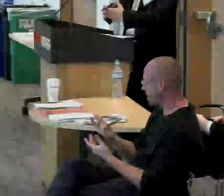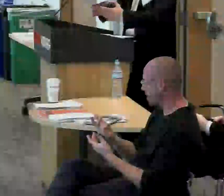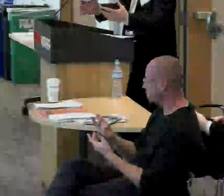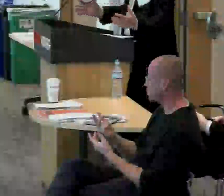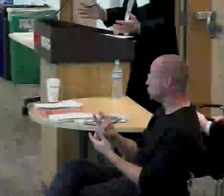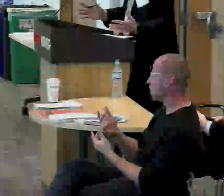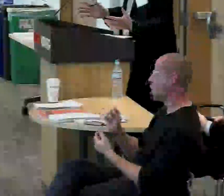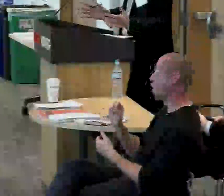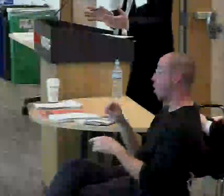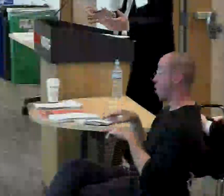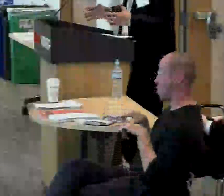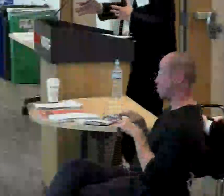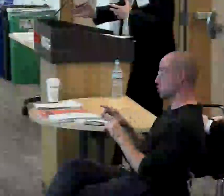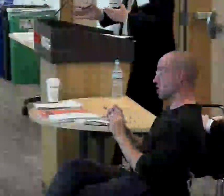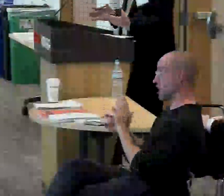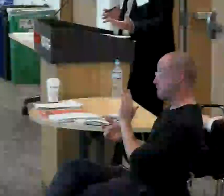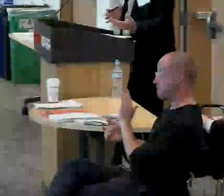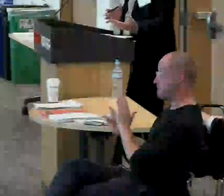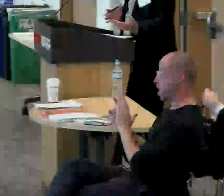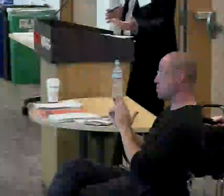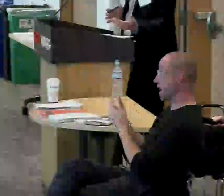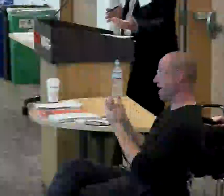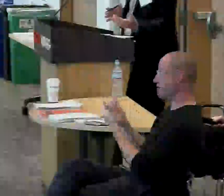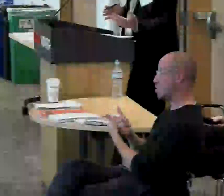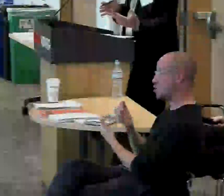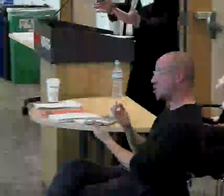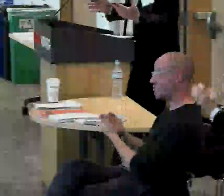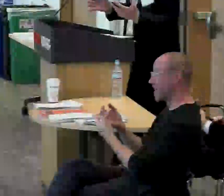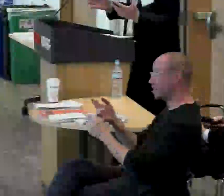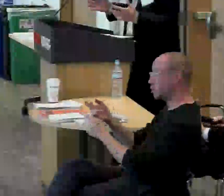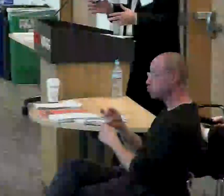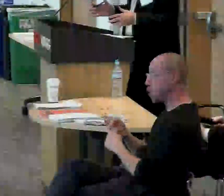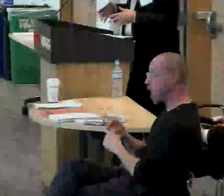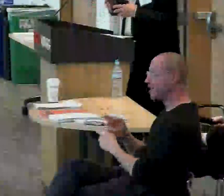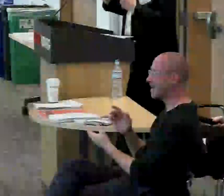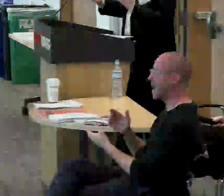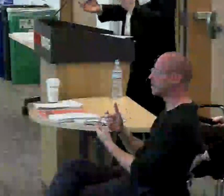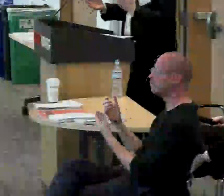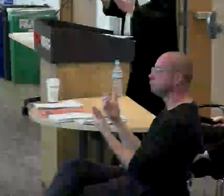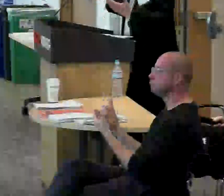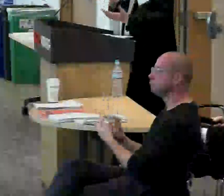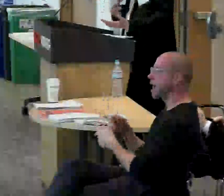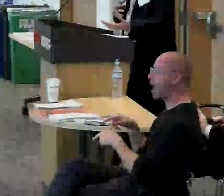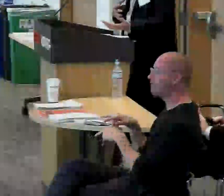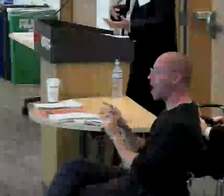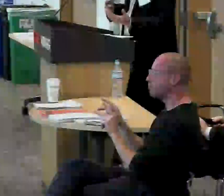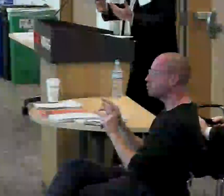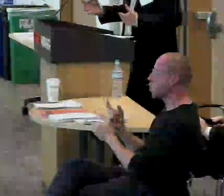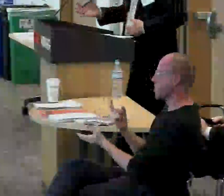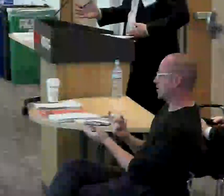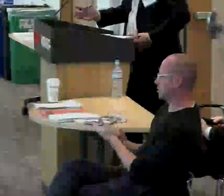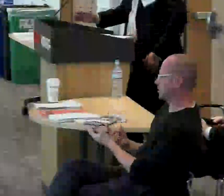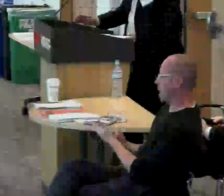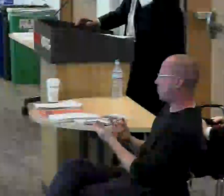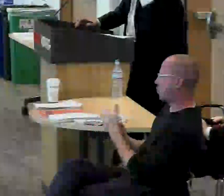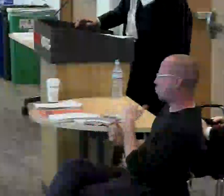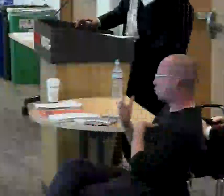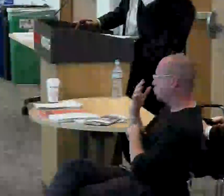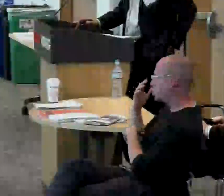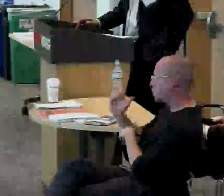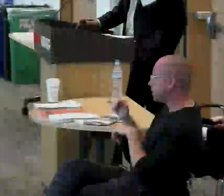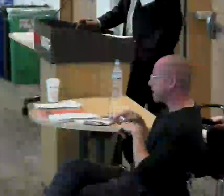moment to have a new financial product or service, there's an opportunity to go, okay, let's talk about it as we're getting into it and what's going